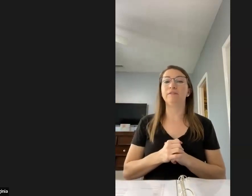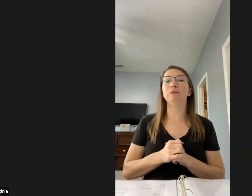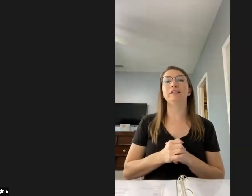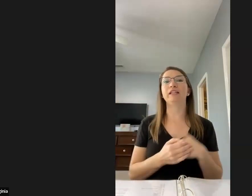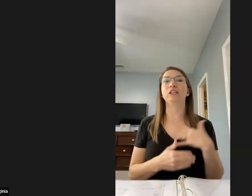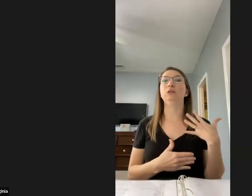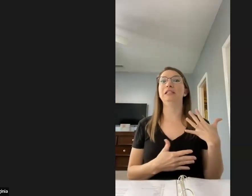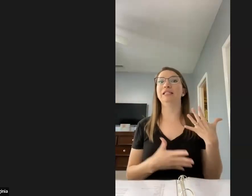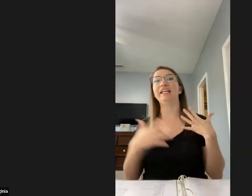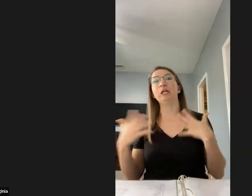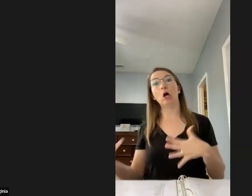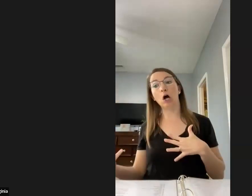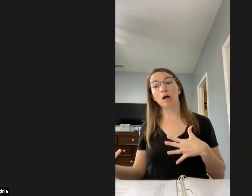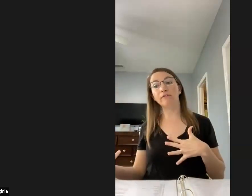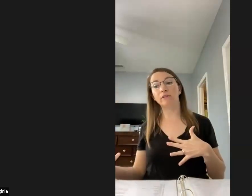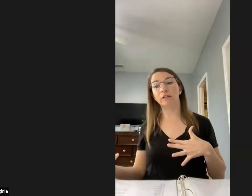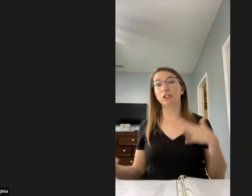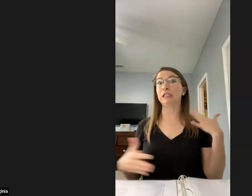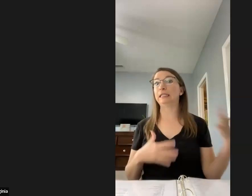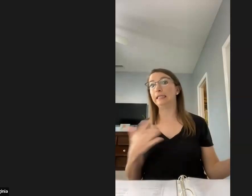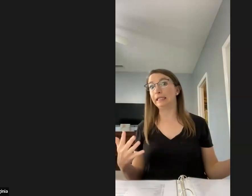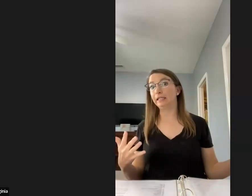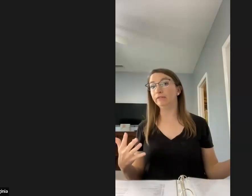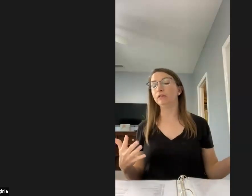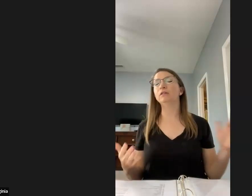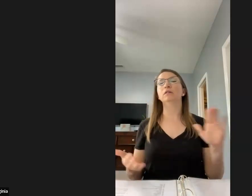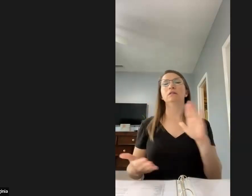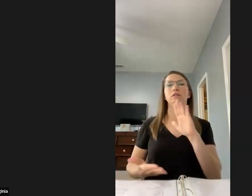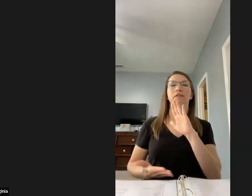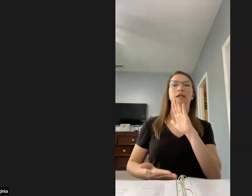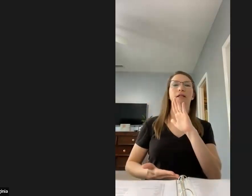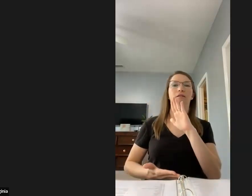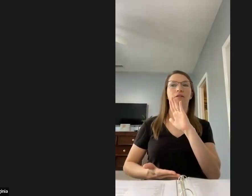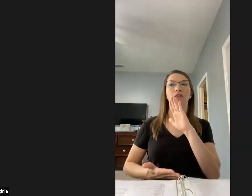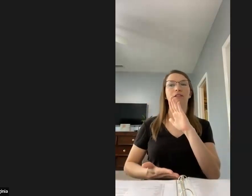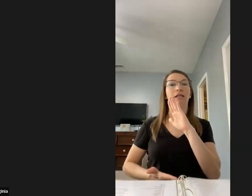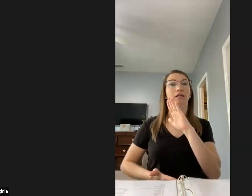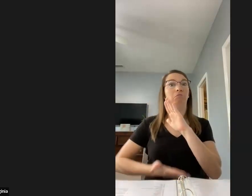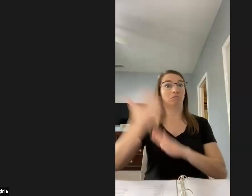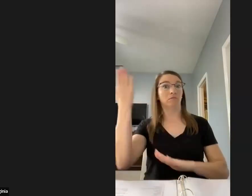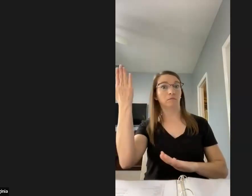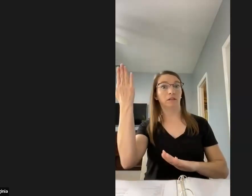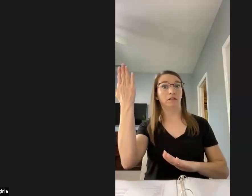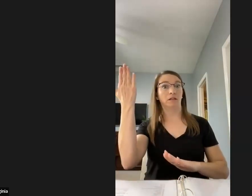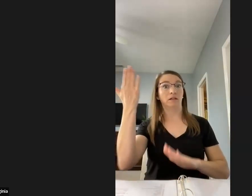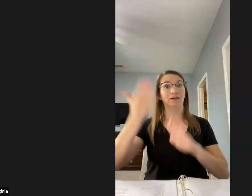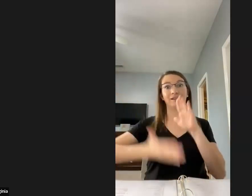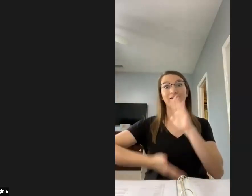want to say that you need to take off, like you need to leave, you can sign gotta take